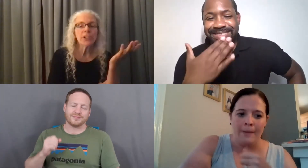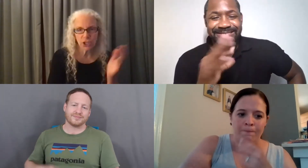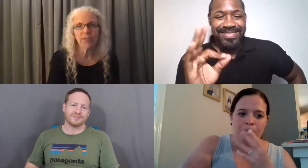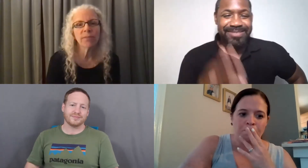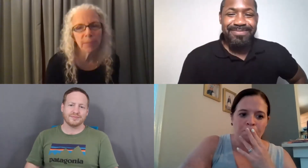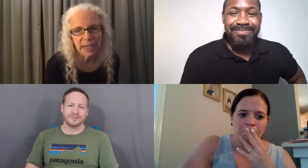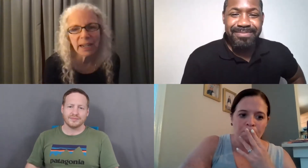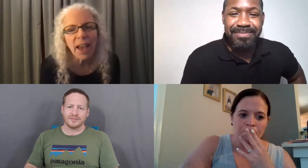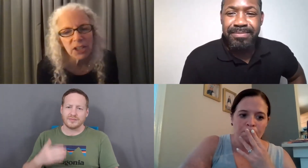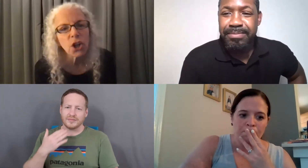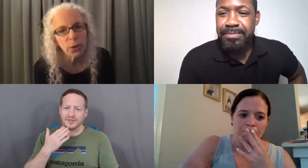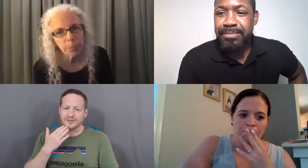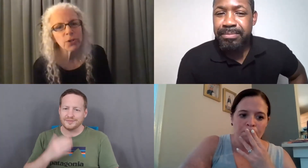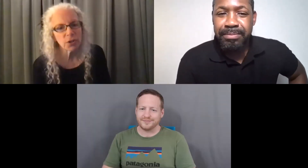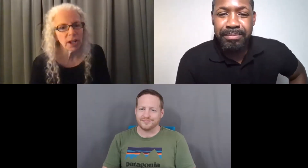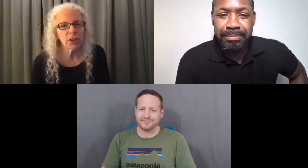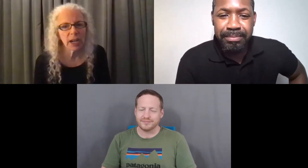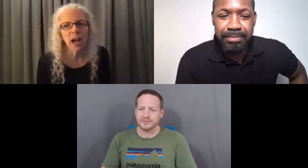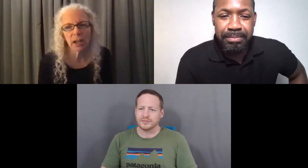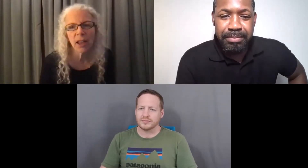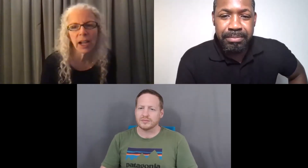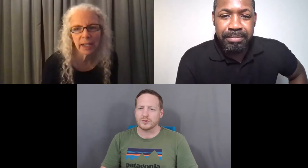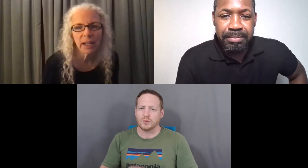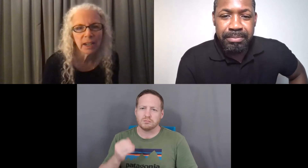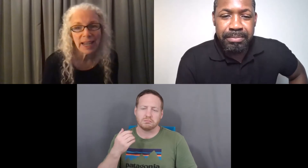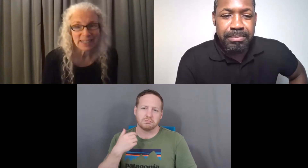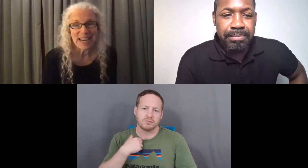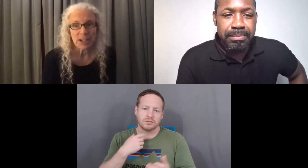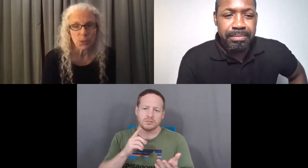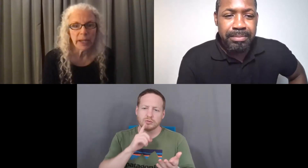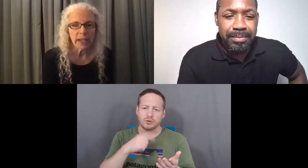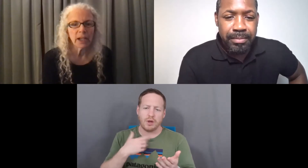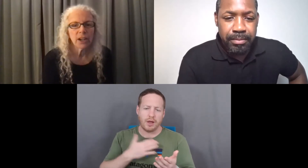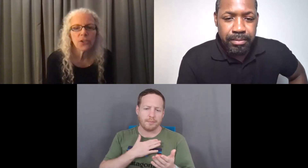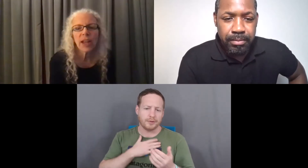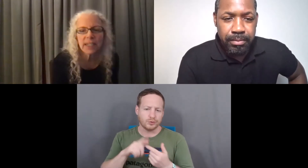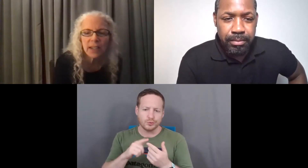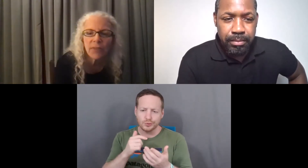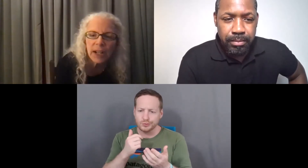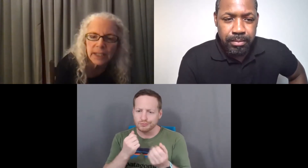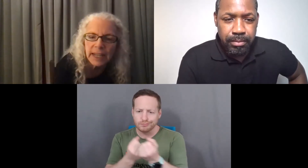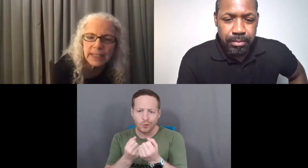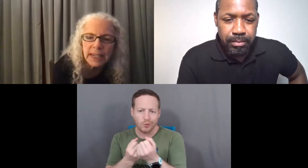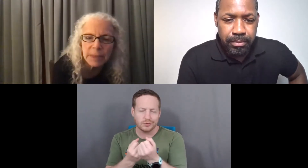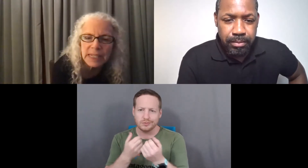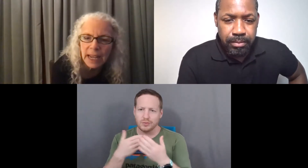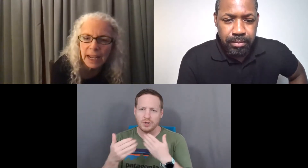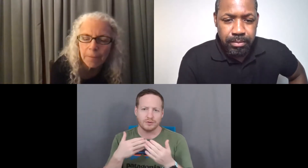in the meeting, having to go in person rather than online, and it's next week. So that's a difficulty. And Tim is saying,